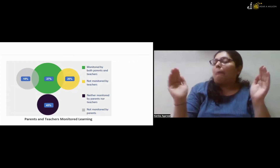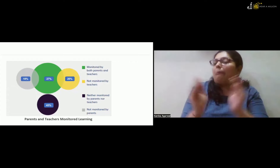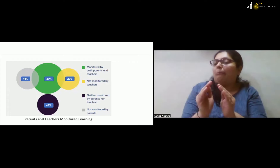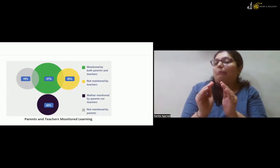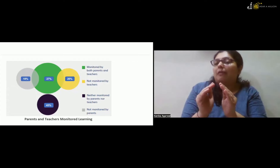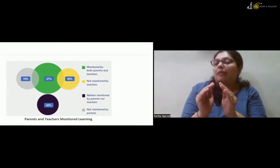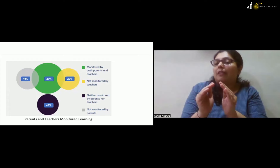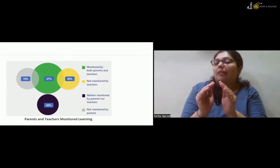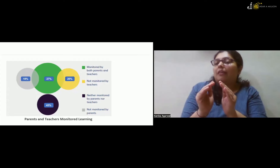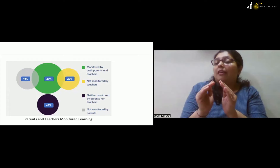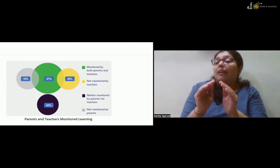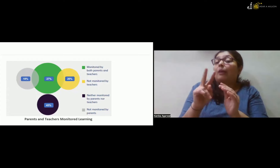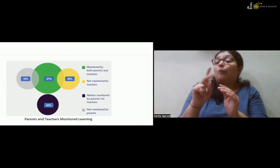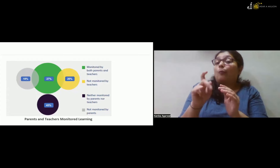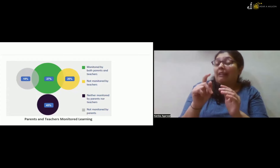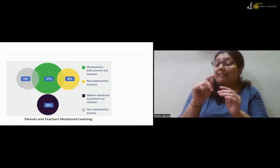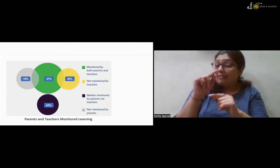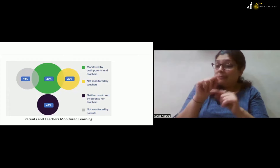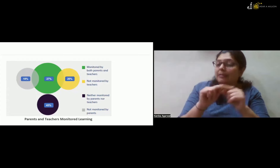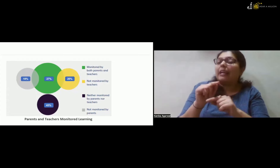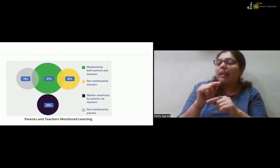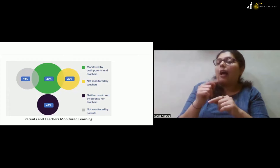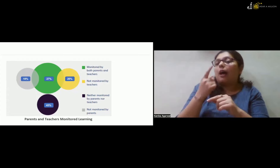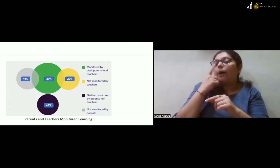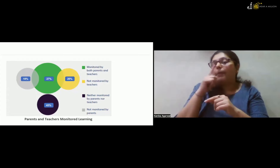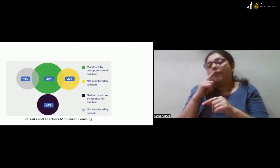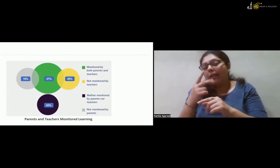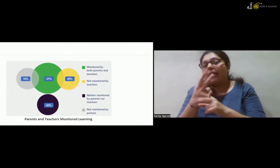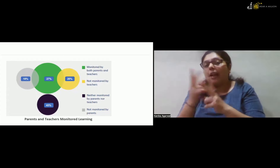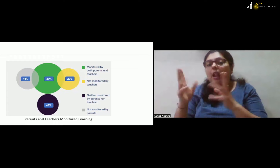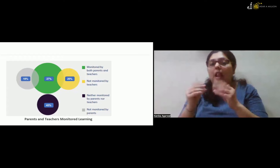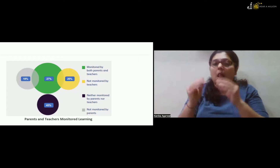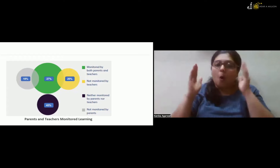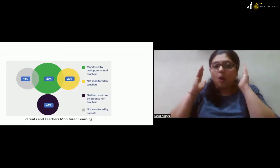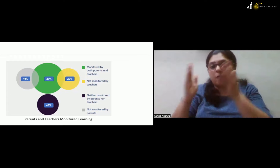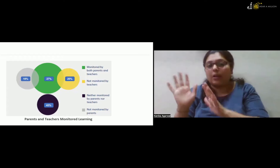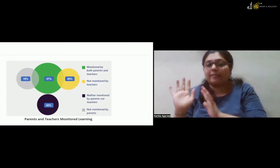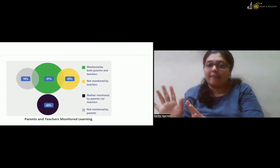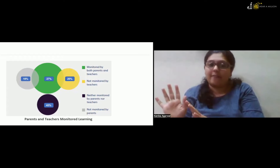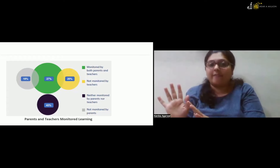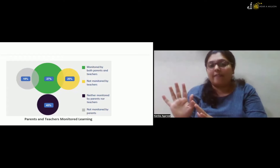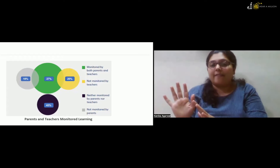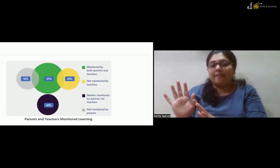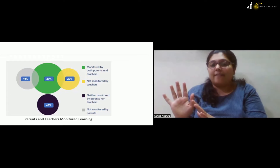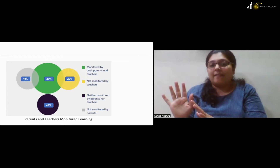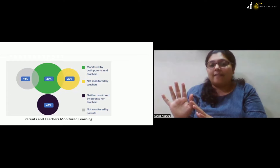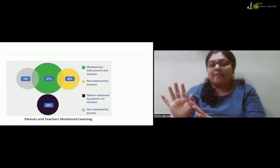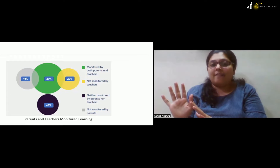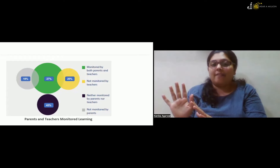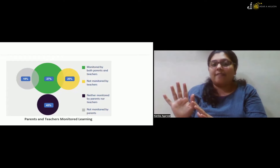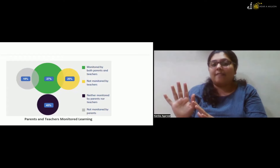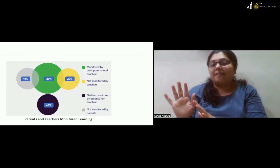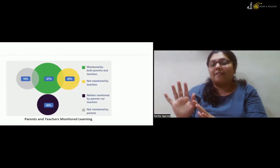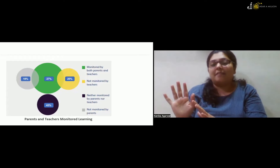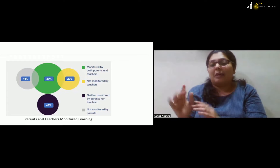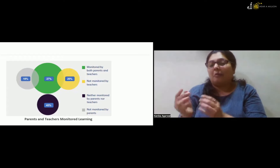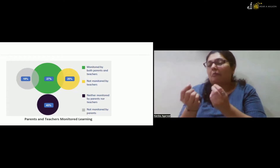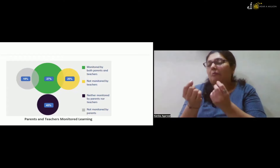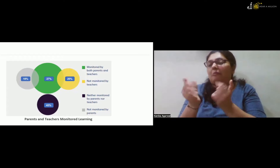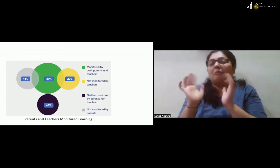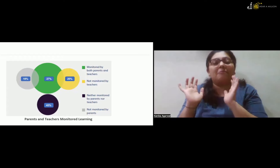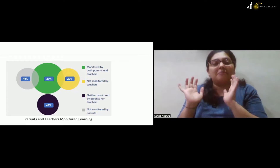no, our parents don't help, our teachers don't help. A very less number, 27%, parents and teachers